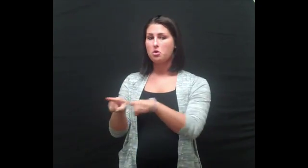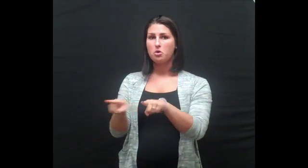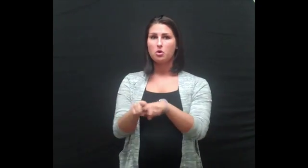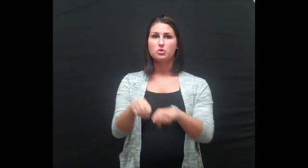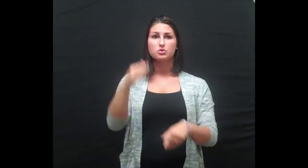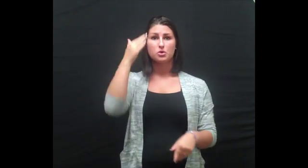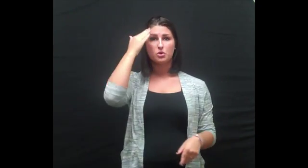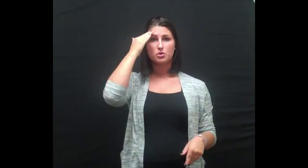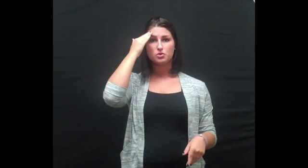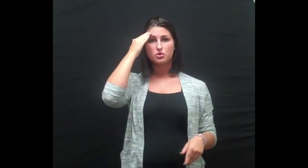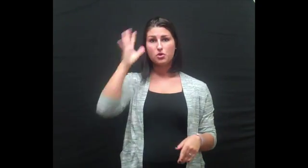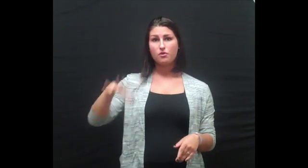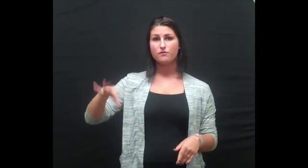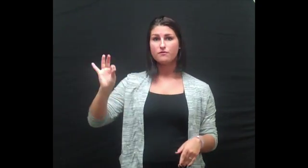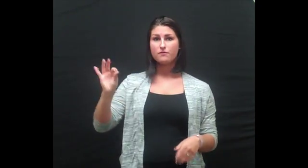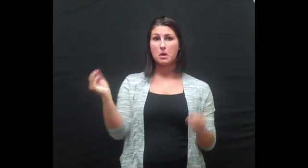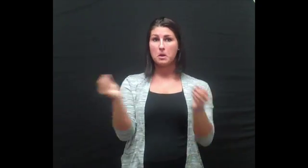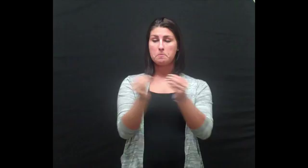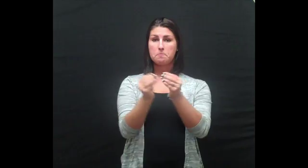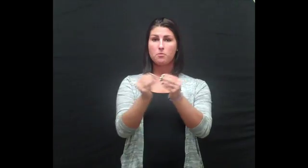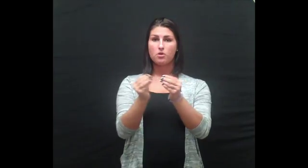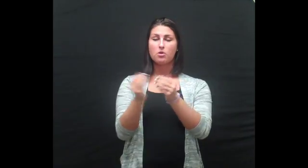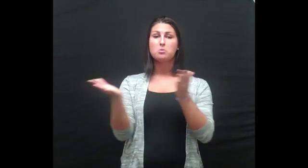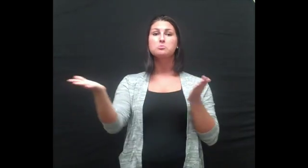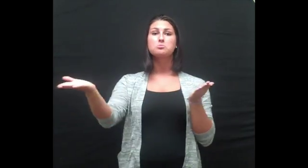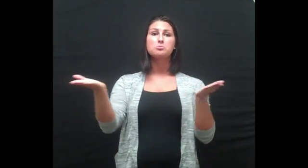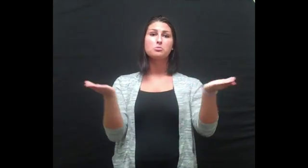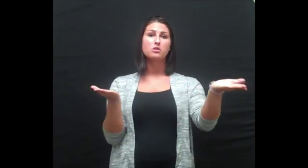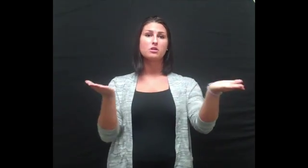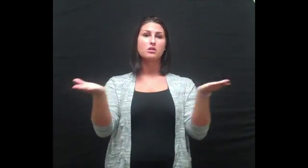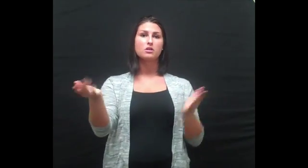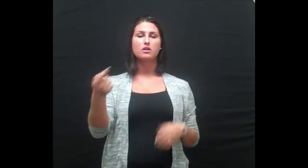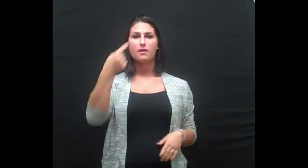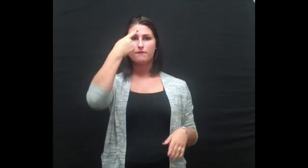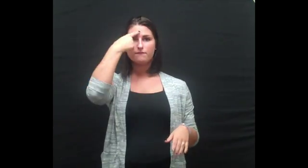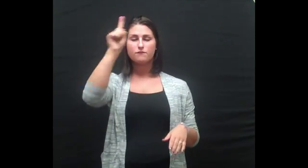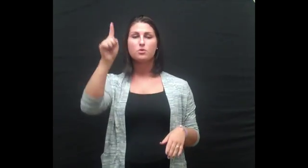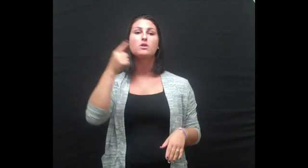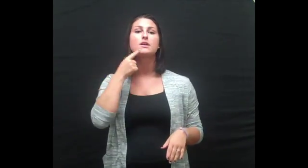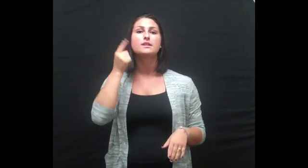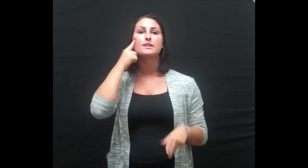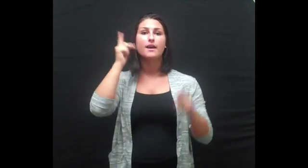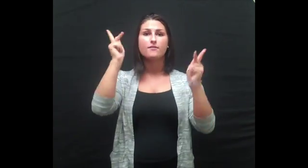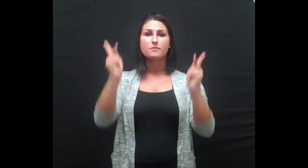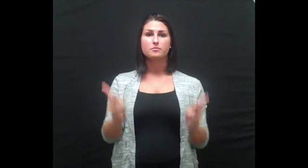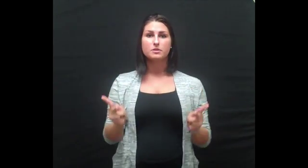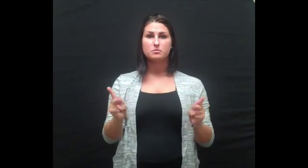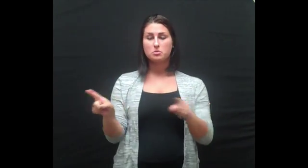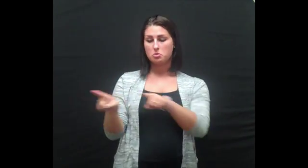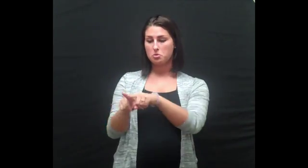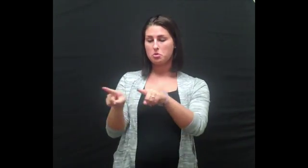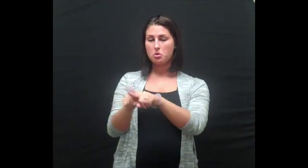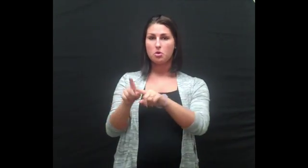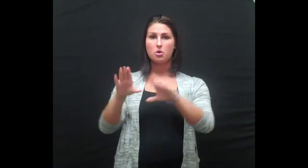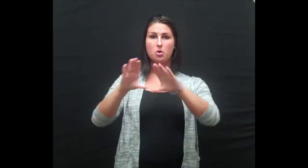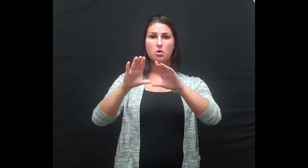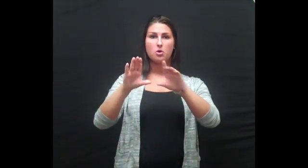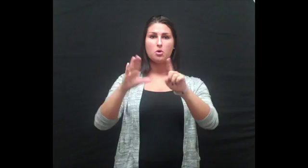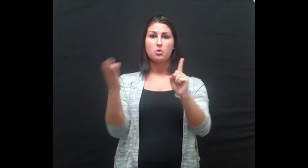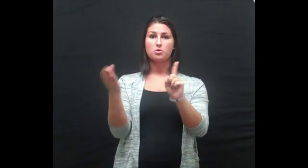community and being part of a culture where there are certain norms and values regarding social situations and family dynamics.